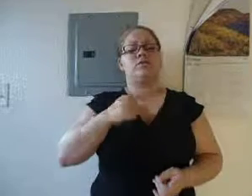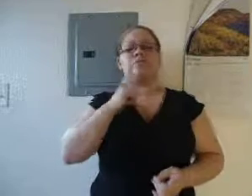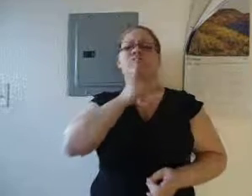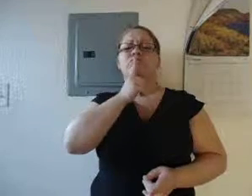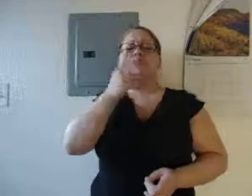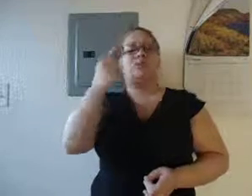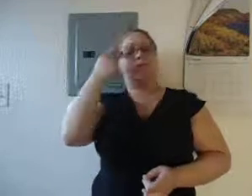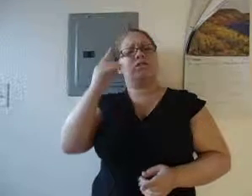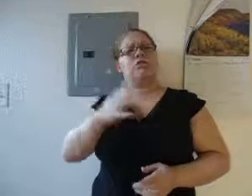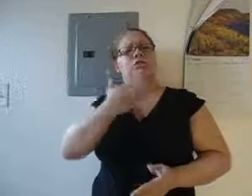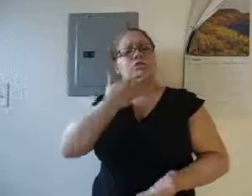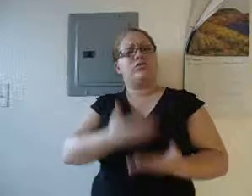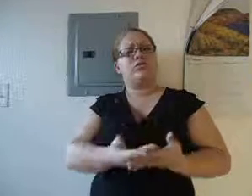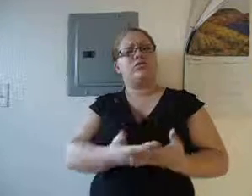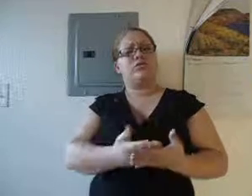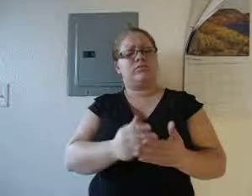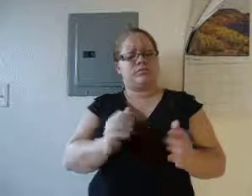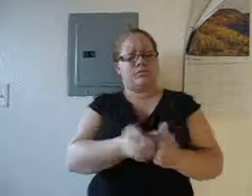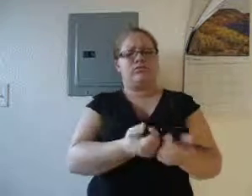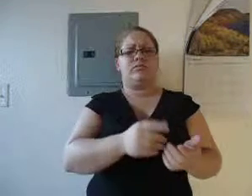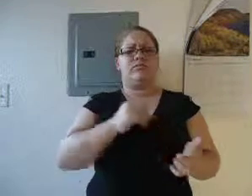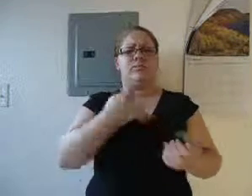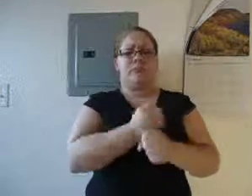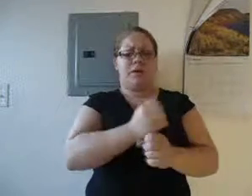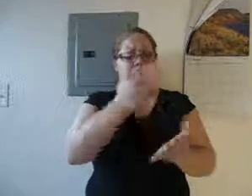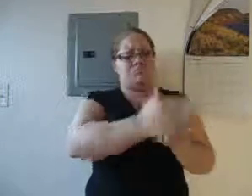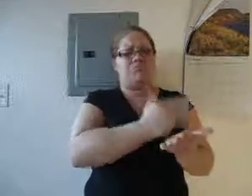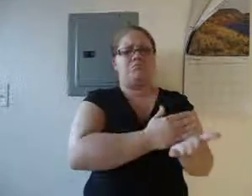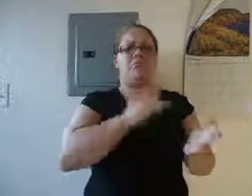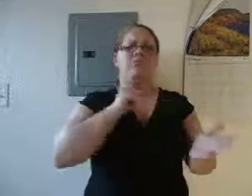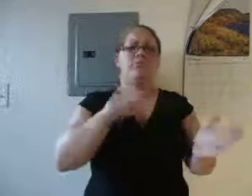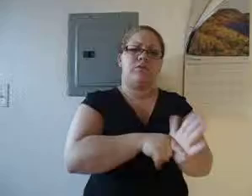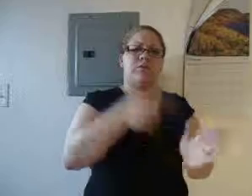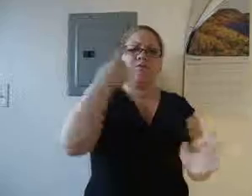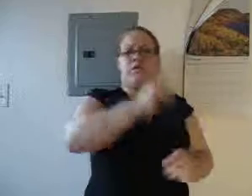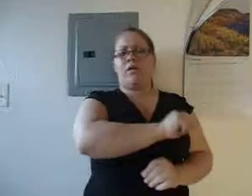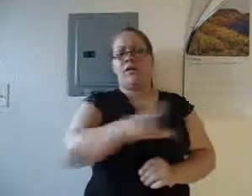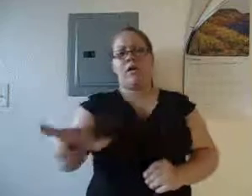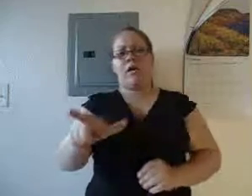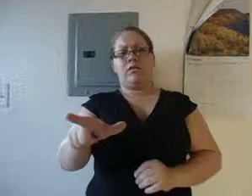to add some content to what would otherwise be sort of vacuous English courses.